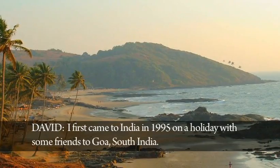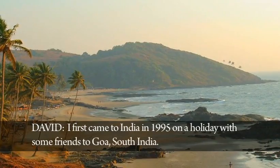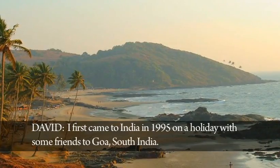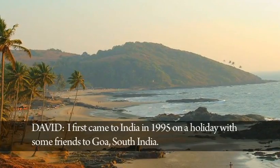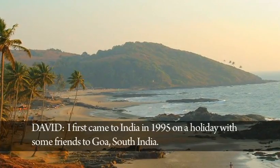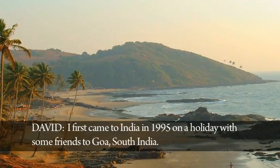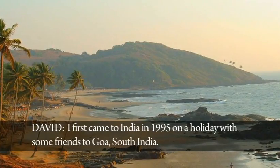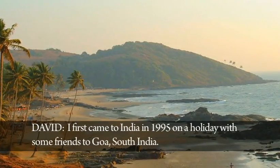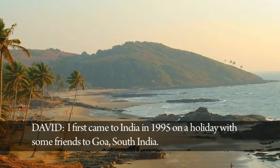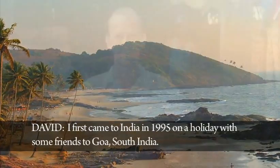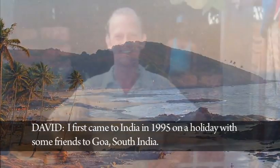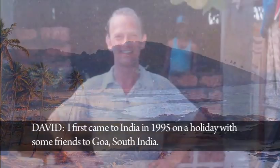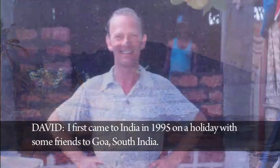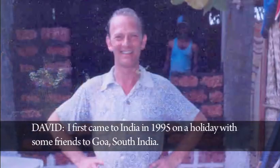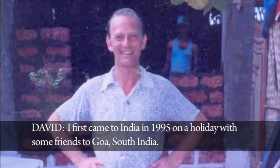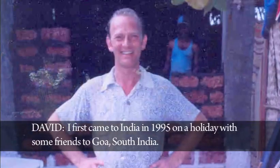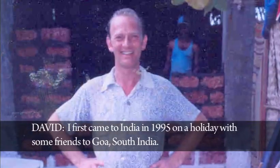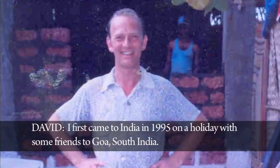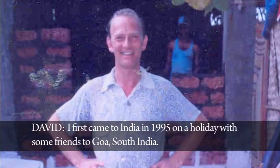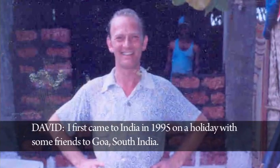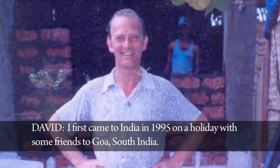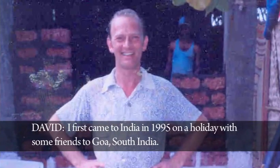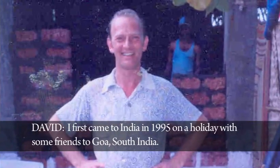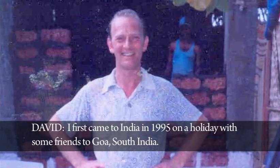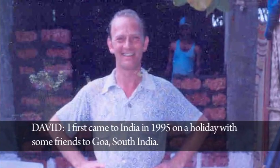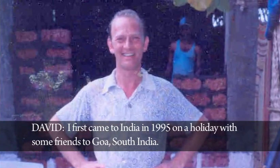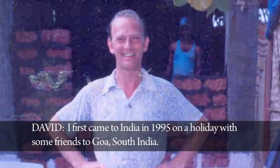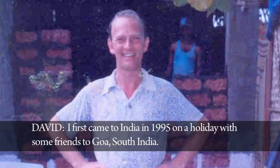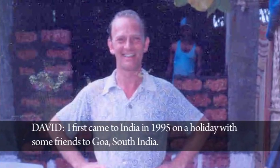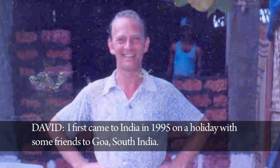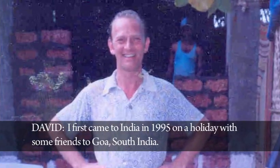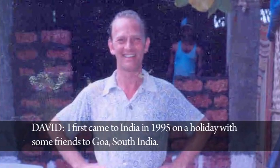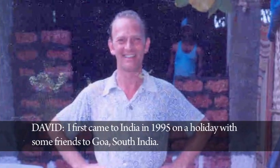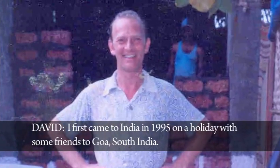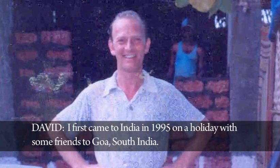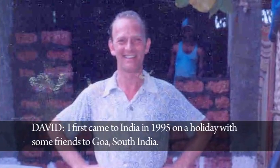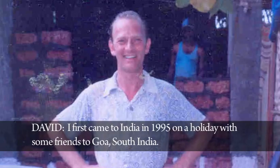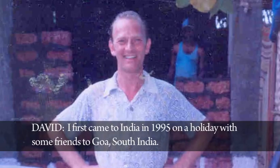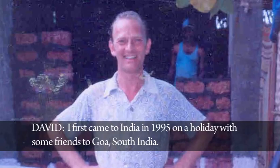1995 on a holiday with some friends to Goa in South India.